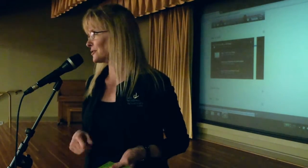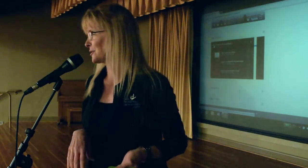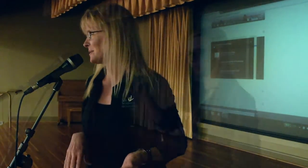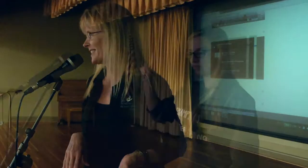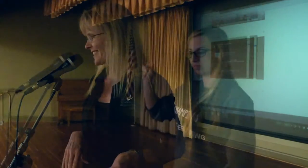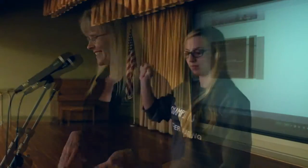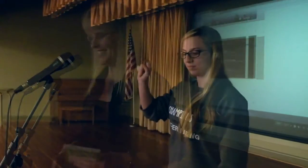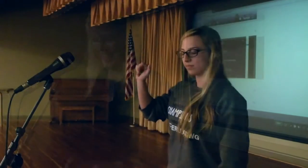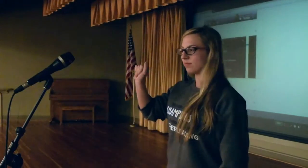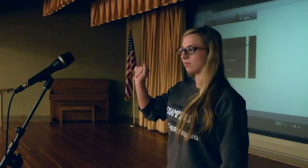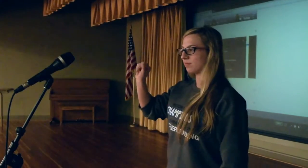so many things.